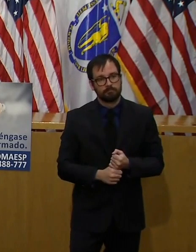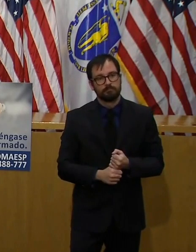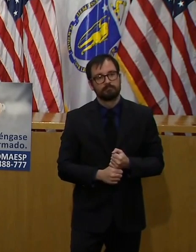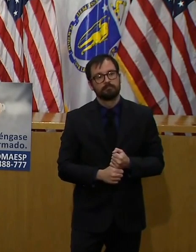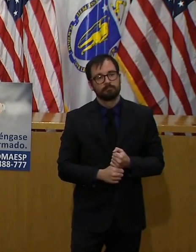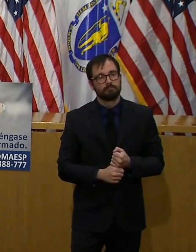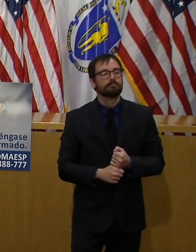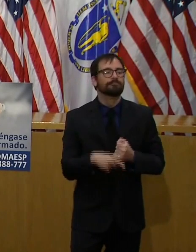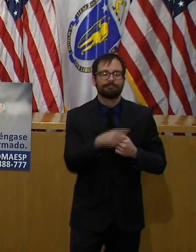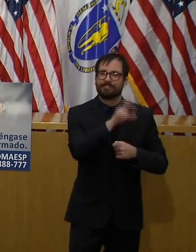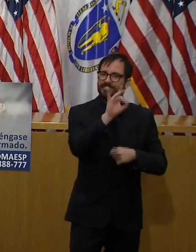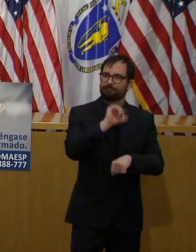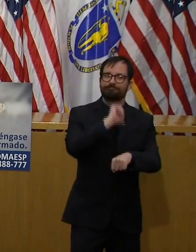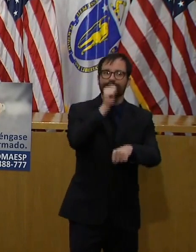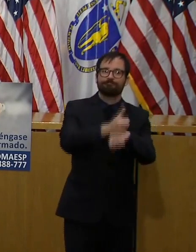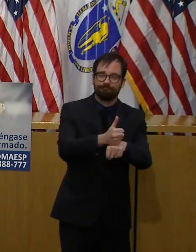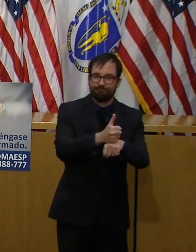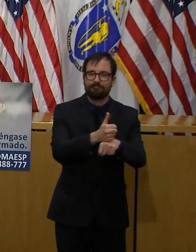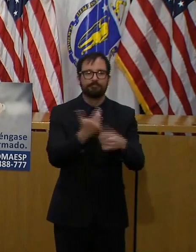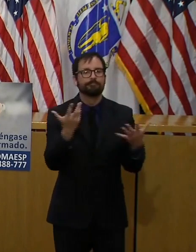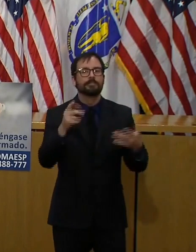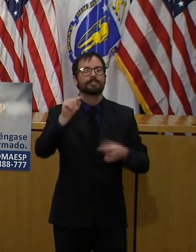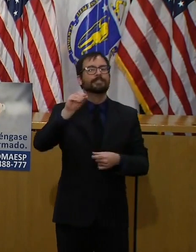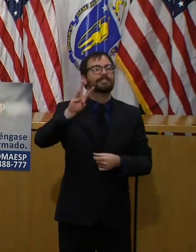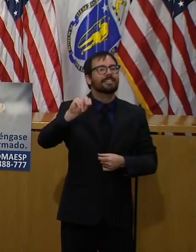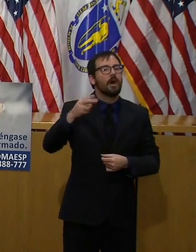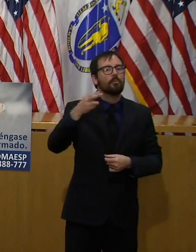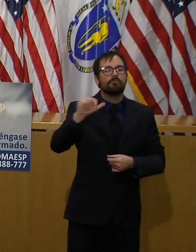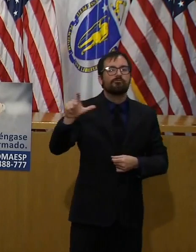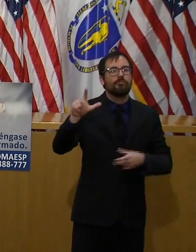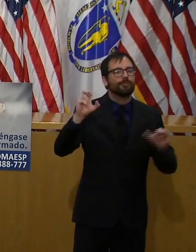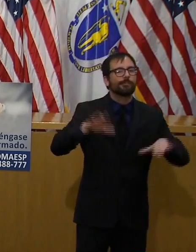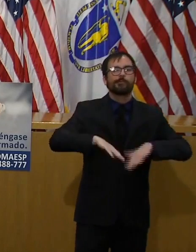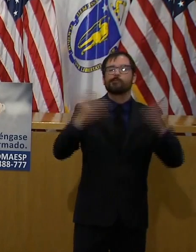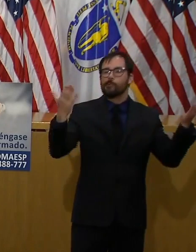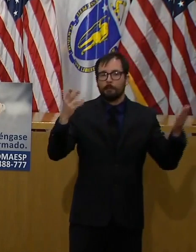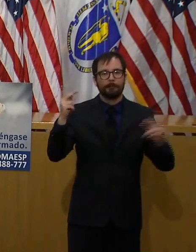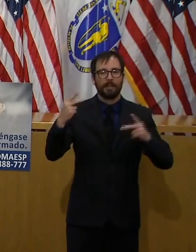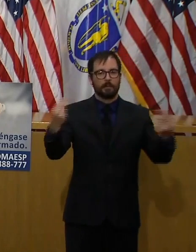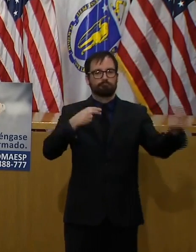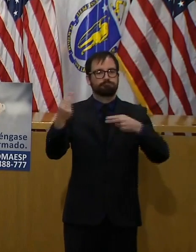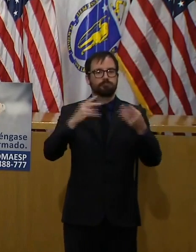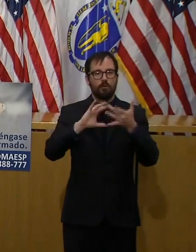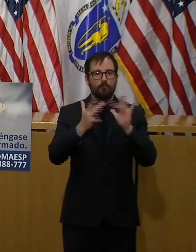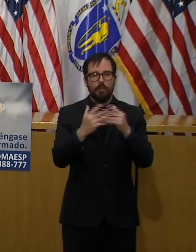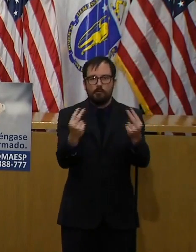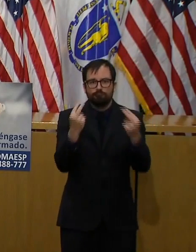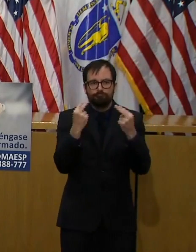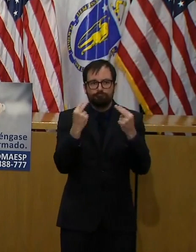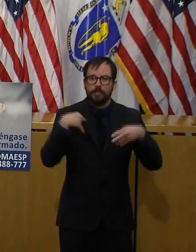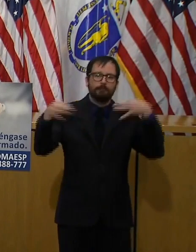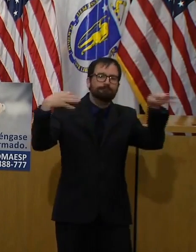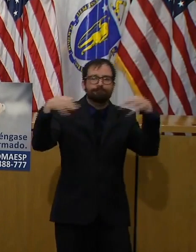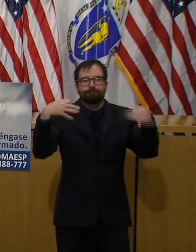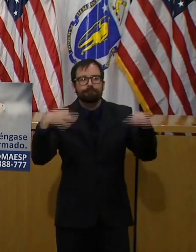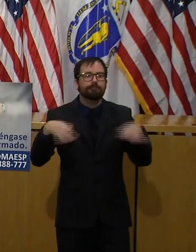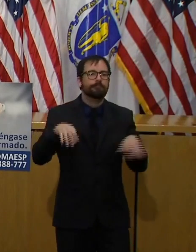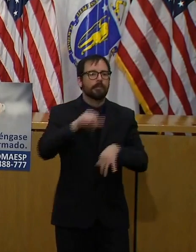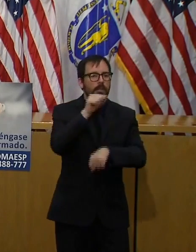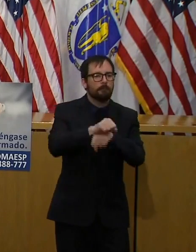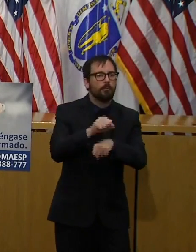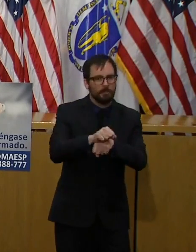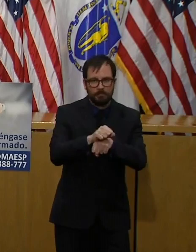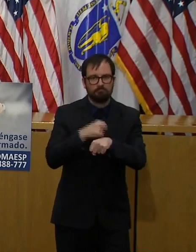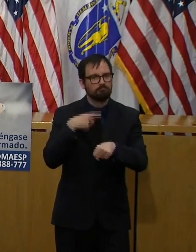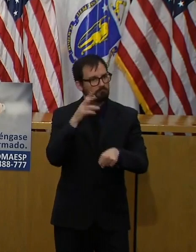175,000 constituents online. And as of last week, claimants are now receiving the extra $600 on top of their existing